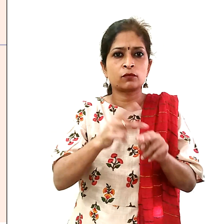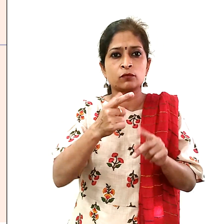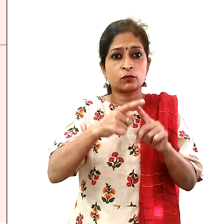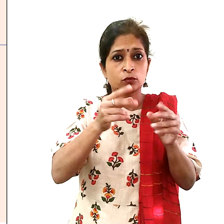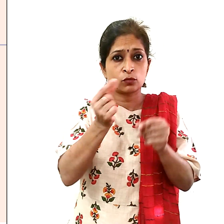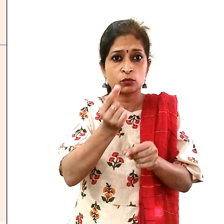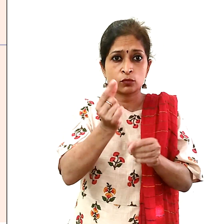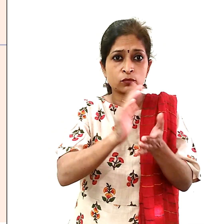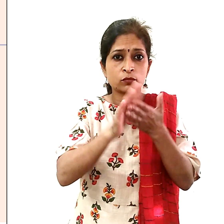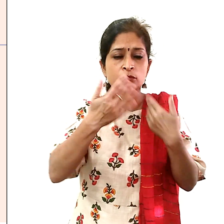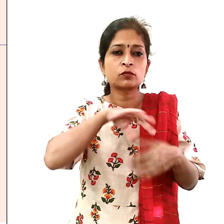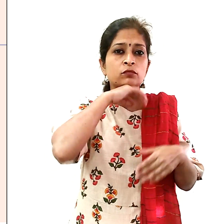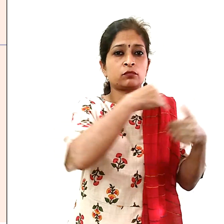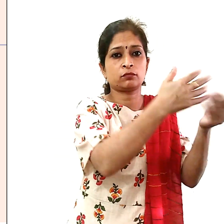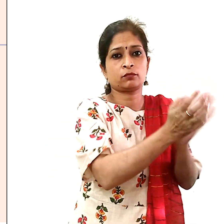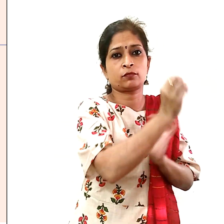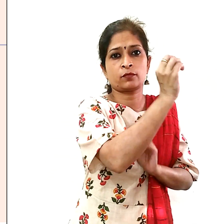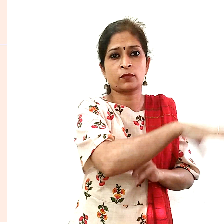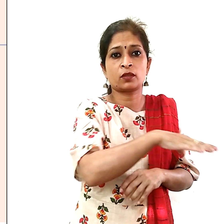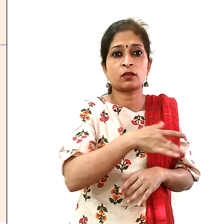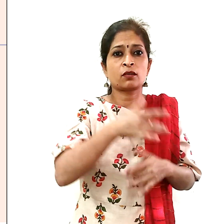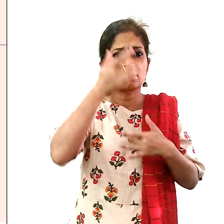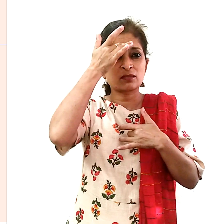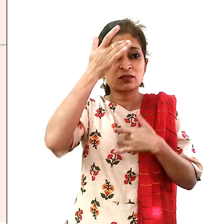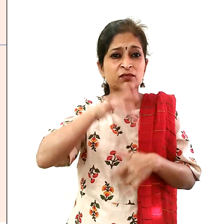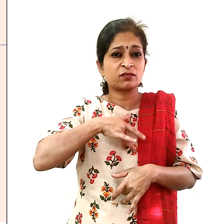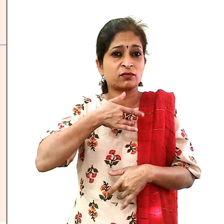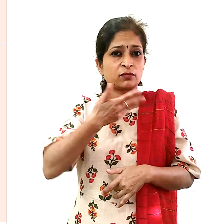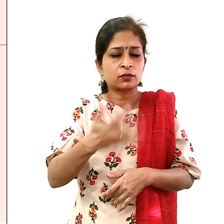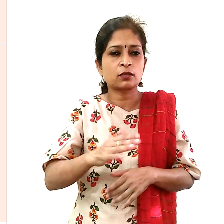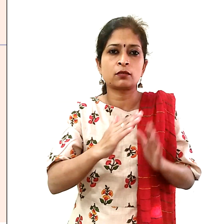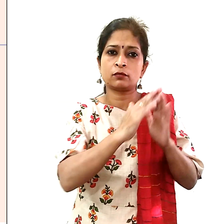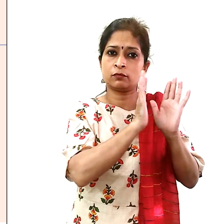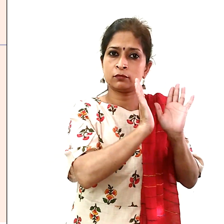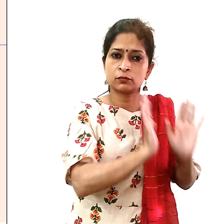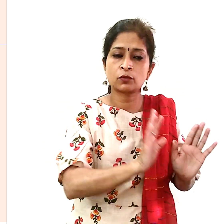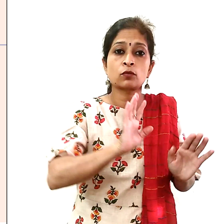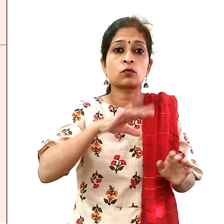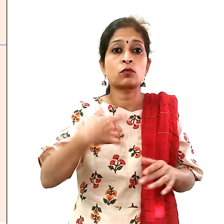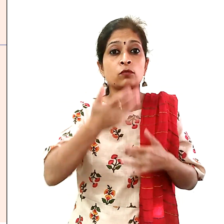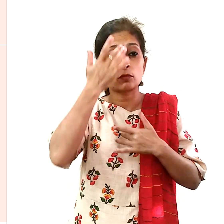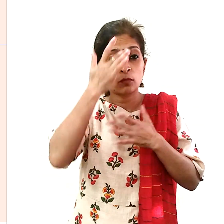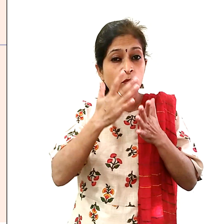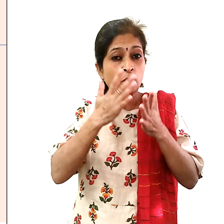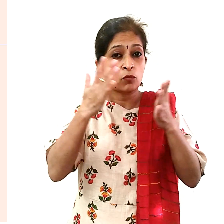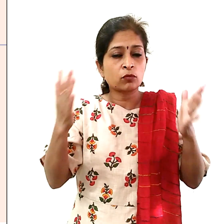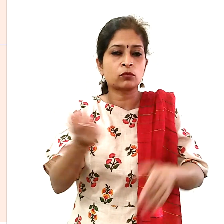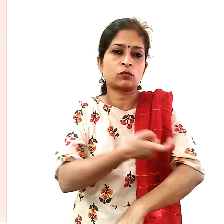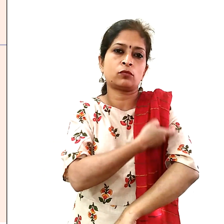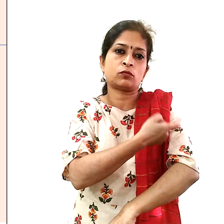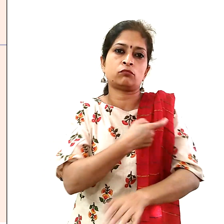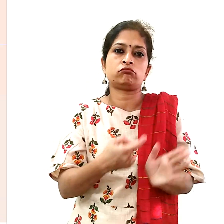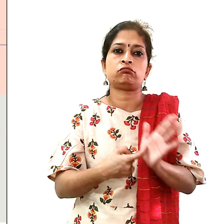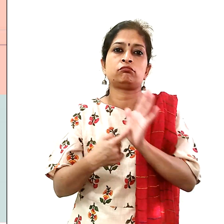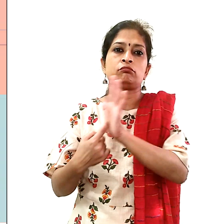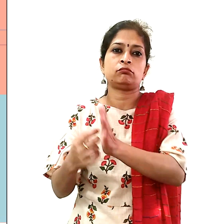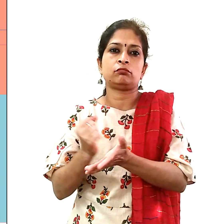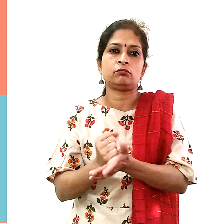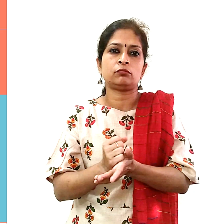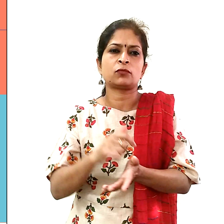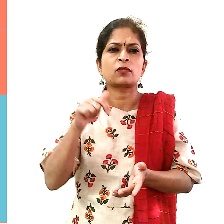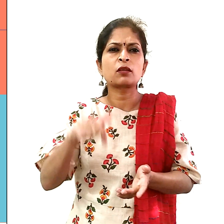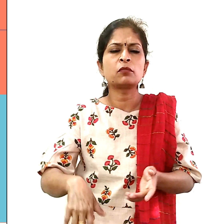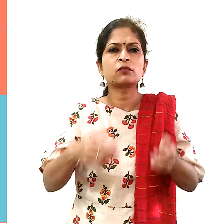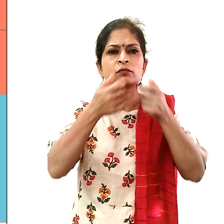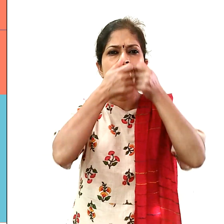home if you feel unwell. If you have a fever, cough and difficulty in breathing, seek medical attention. Who